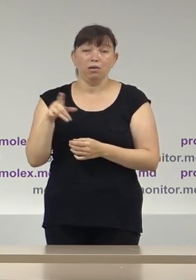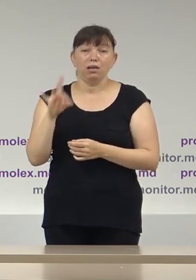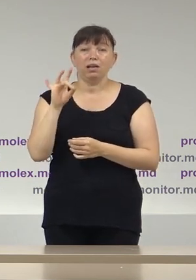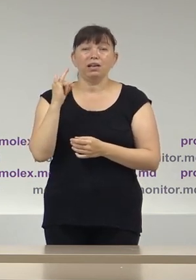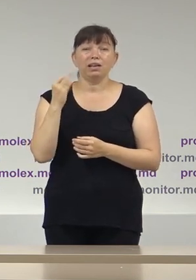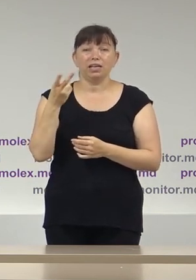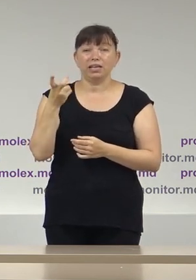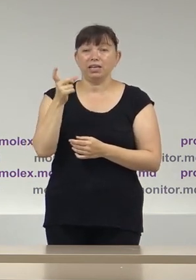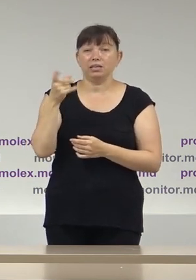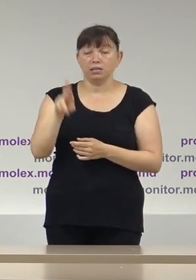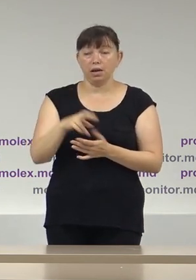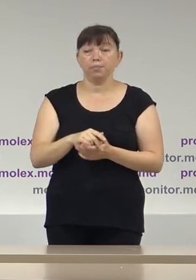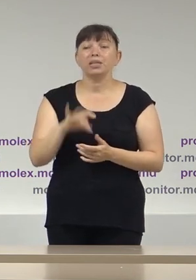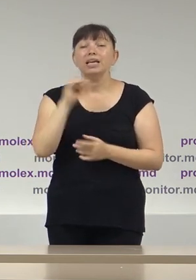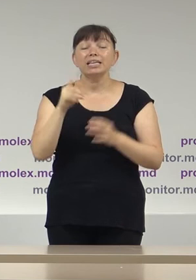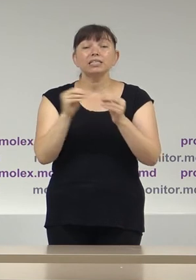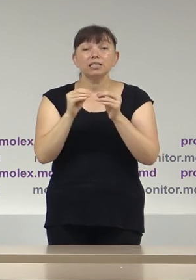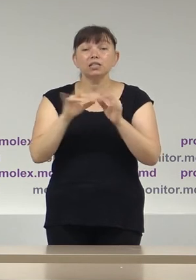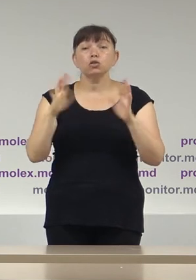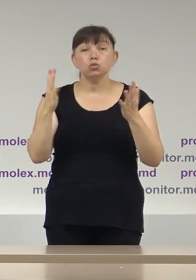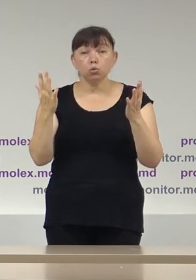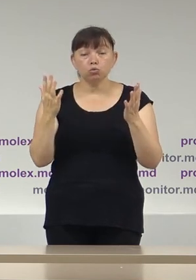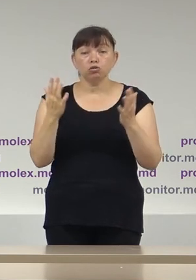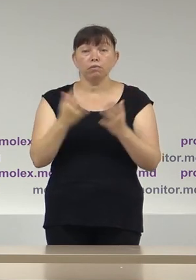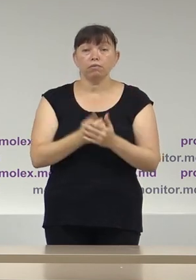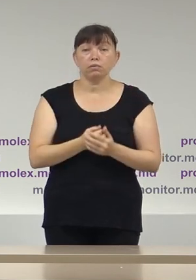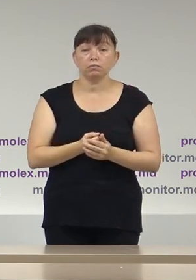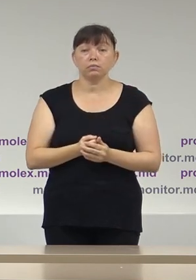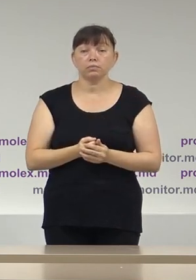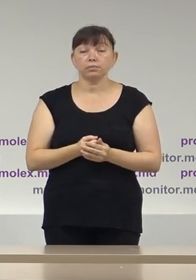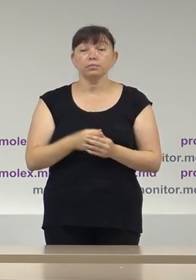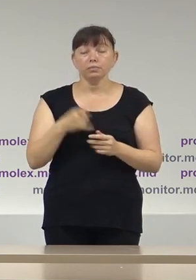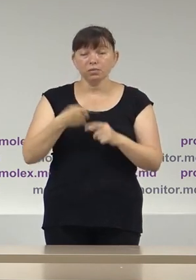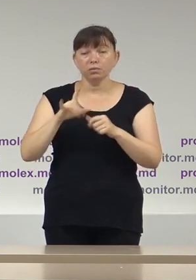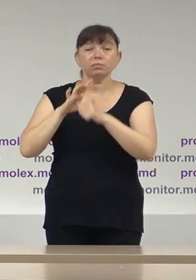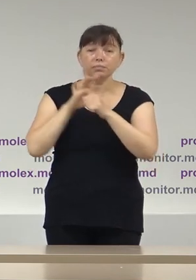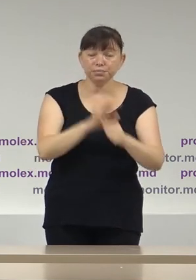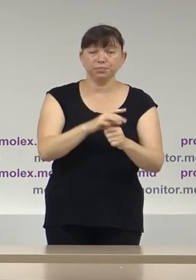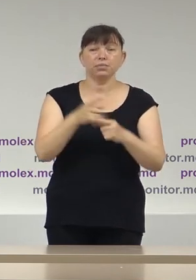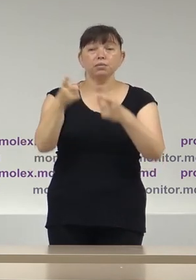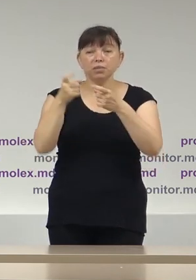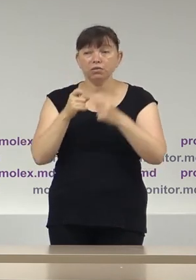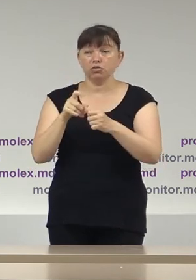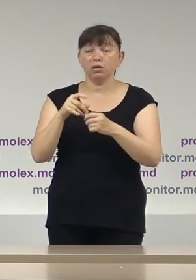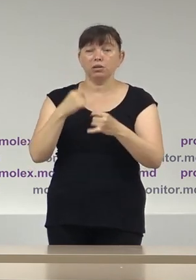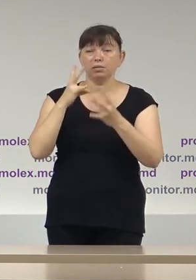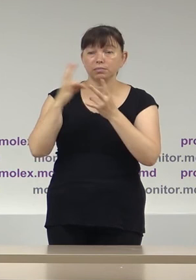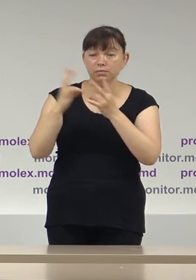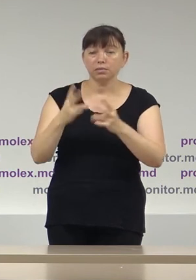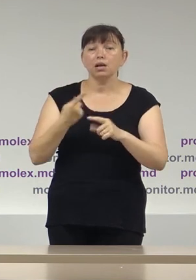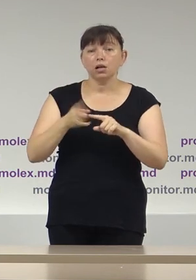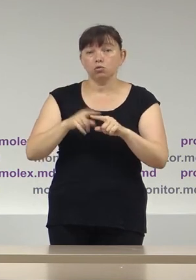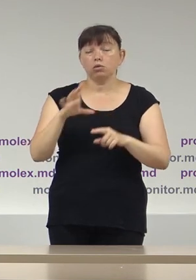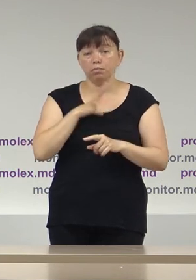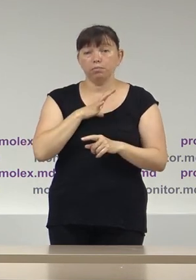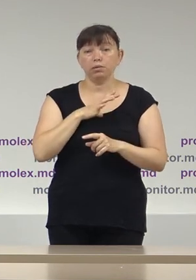involved a representative of political party NOI. On the other hand, in at least 10 cases of hate speech and incitement